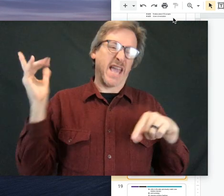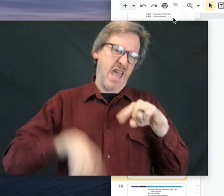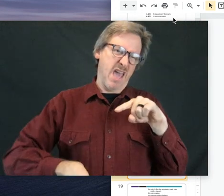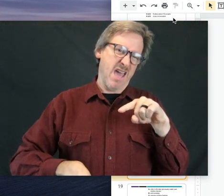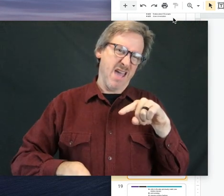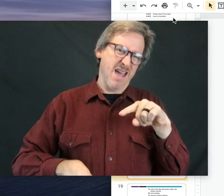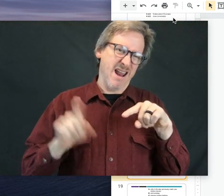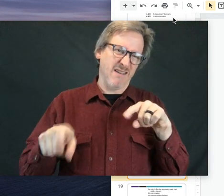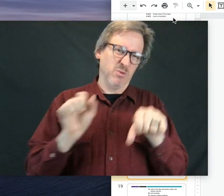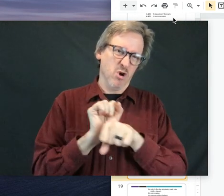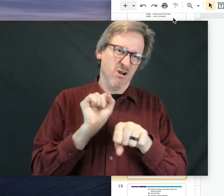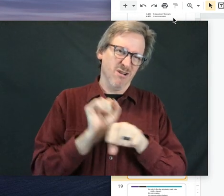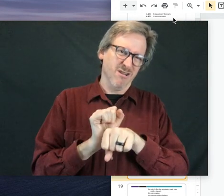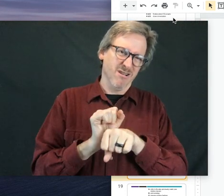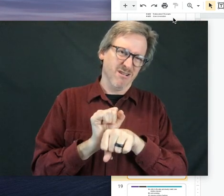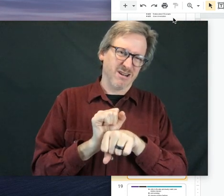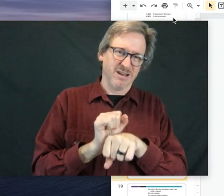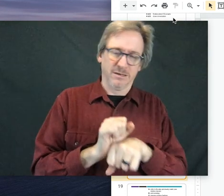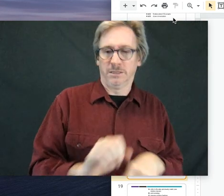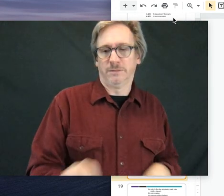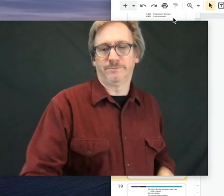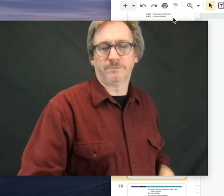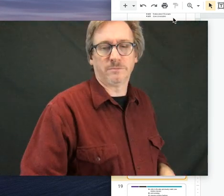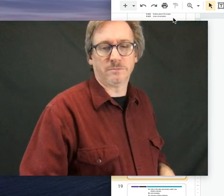I can't. Have to work.